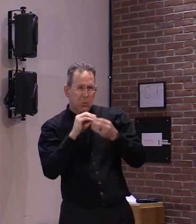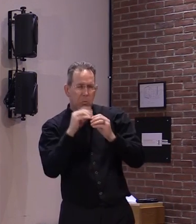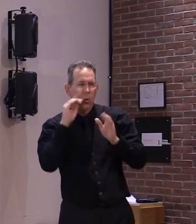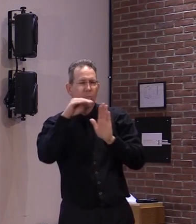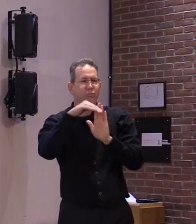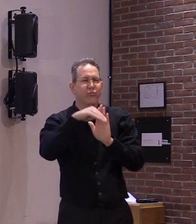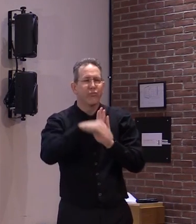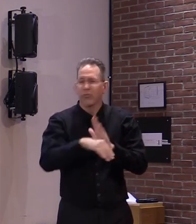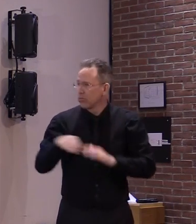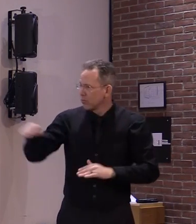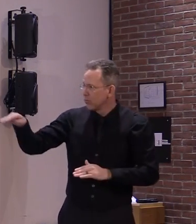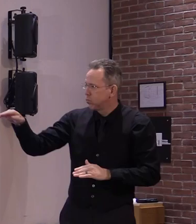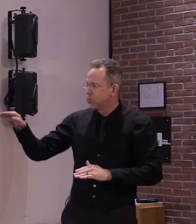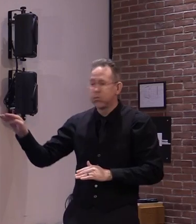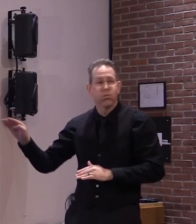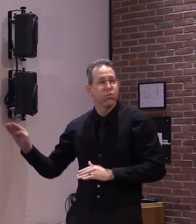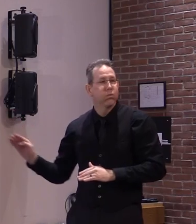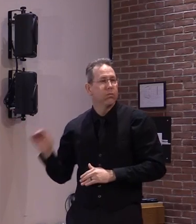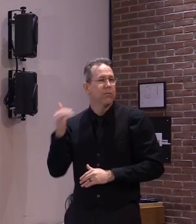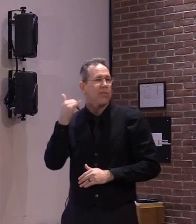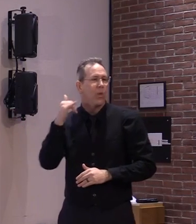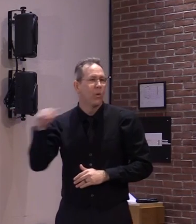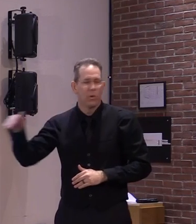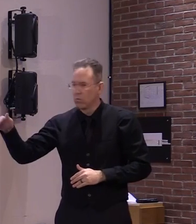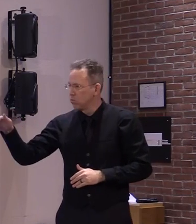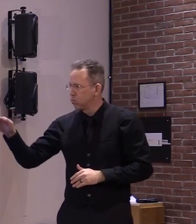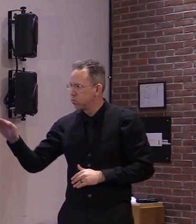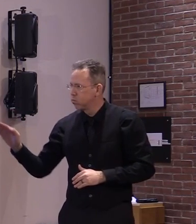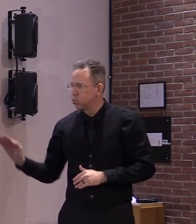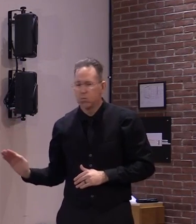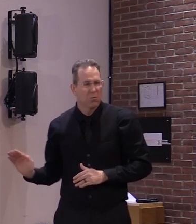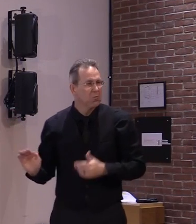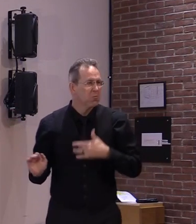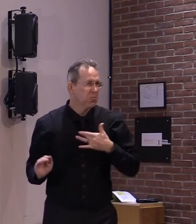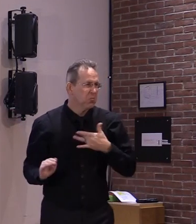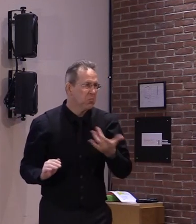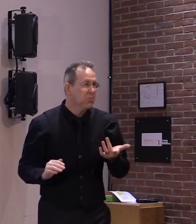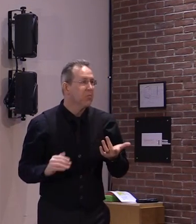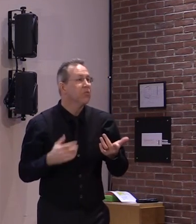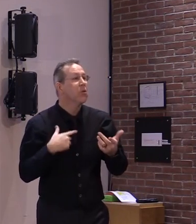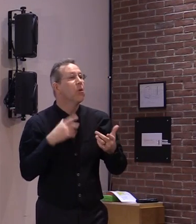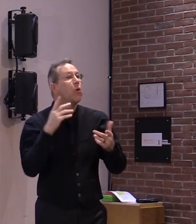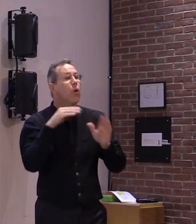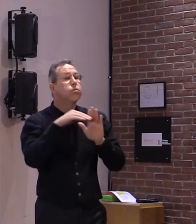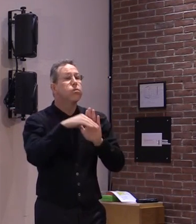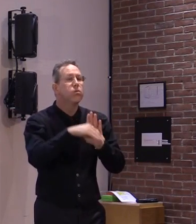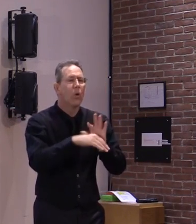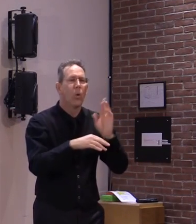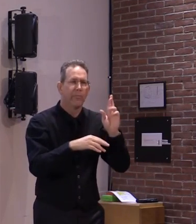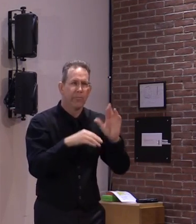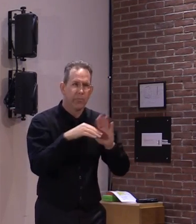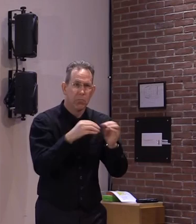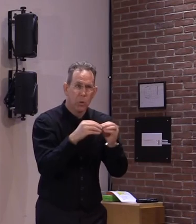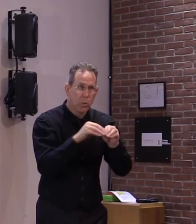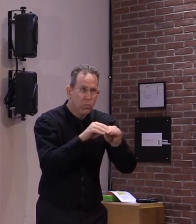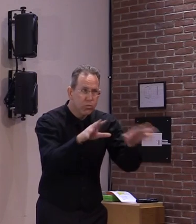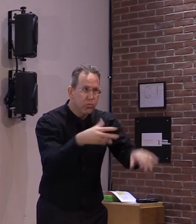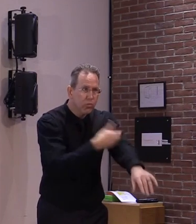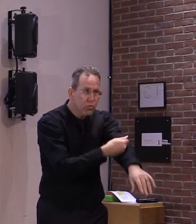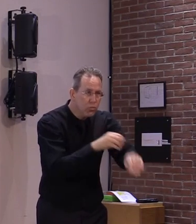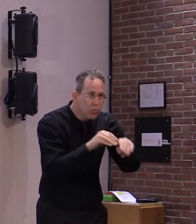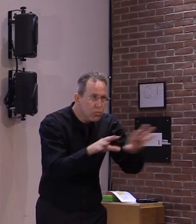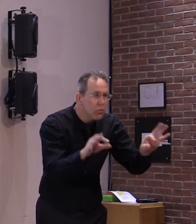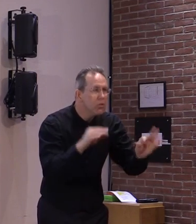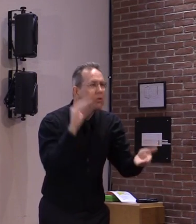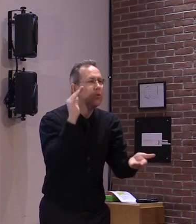forecast is now finally anticipating that cases will continue to decrease and start to fall off more dramatically into